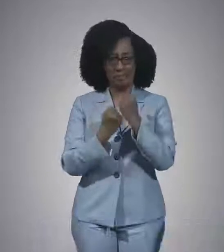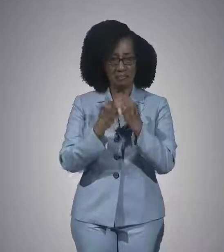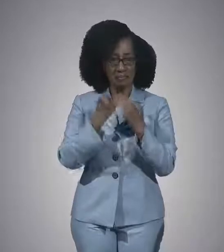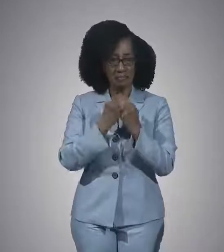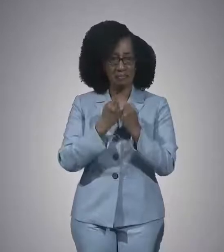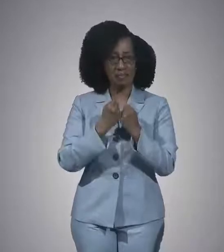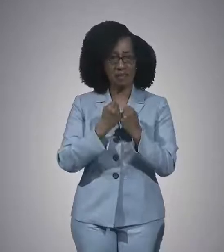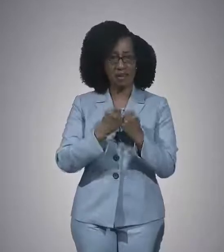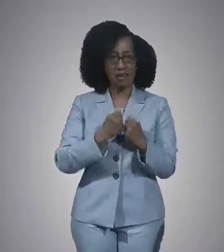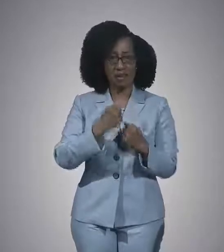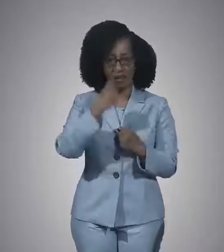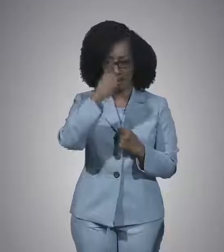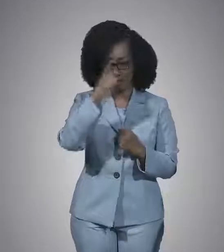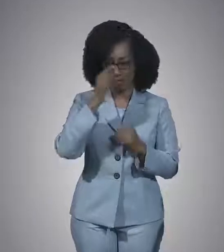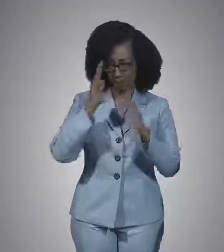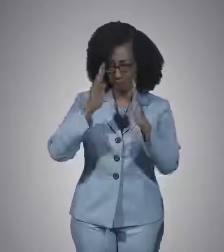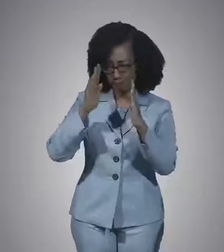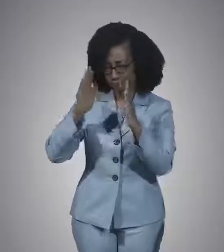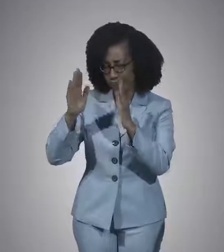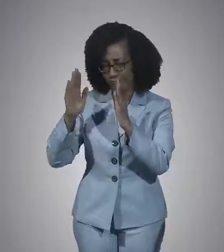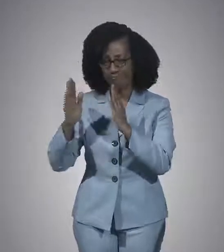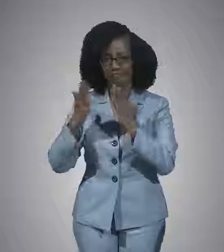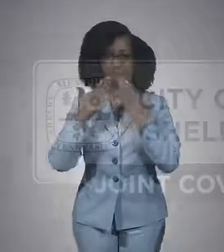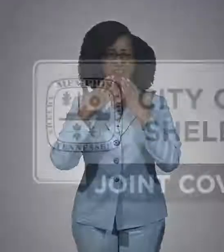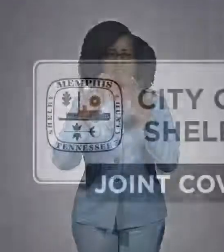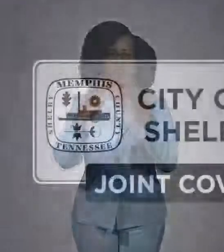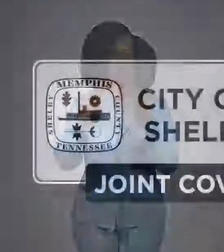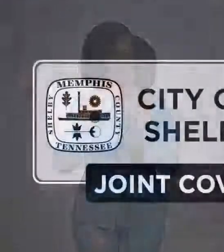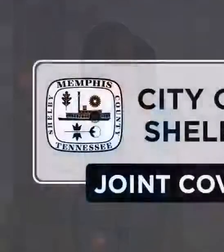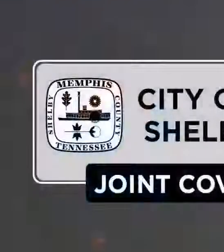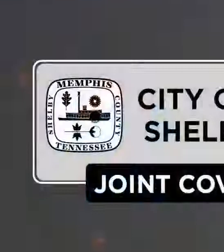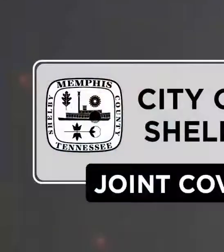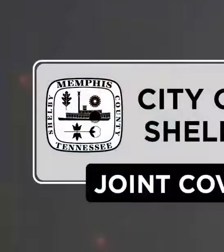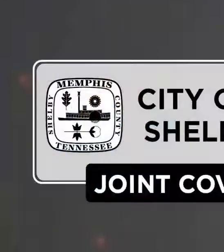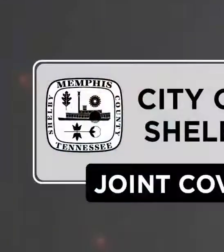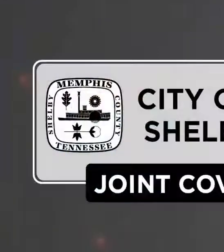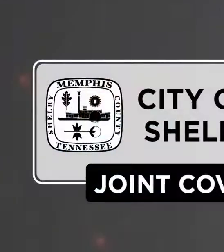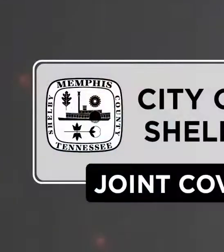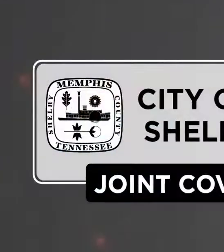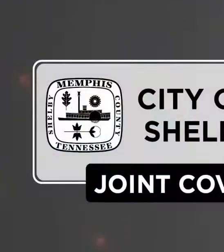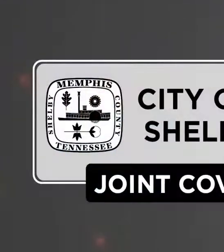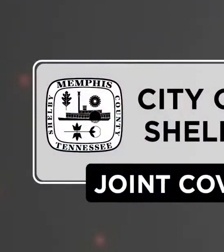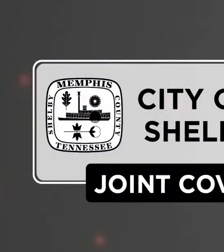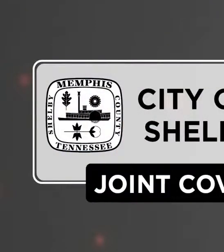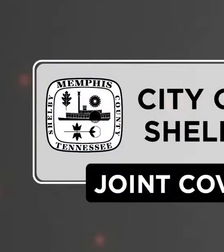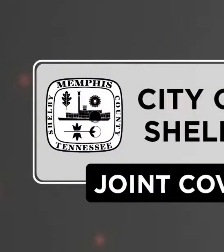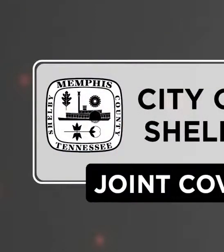and think about each other. Thank you. Thanks, everyone. We'll see you back here next week.